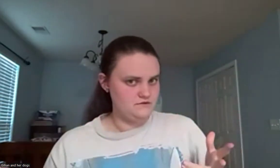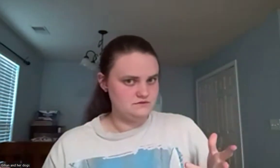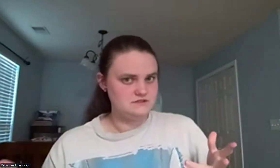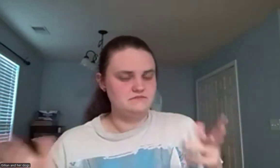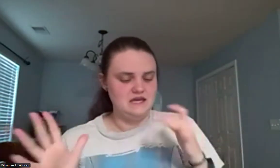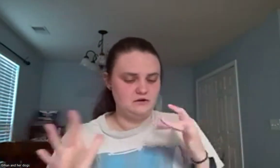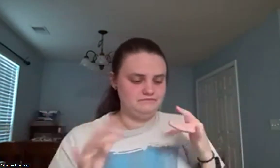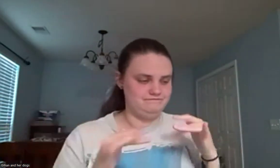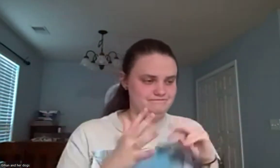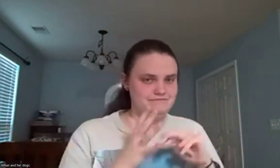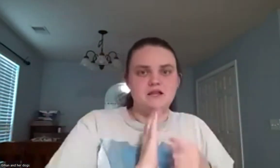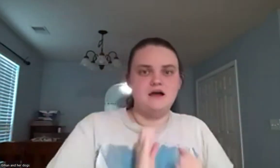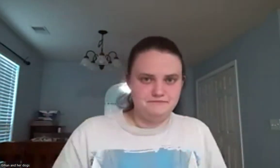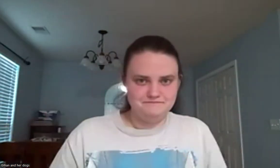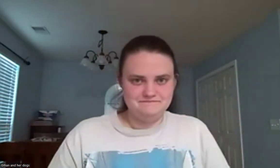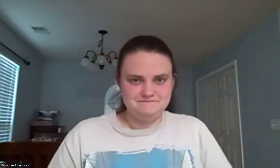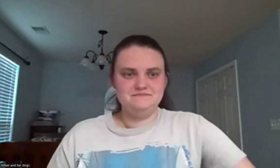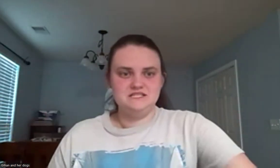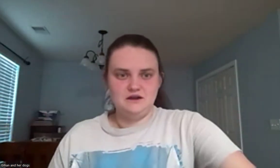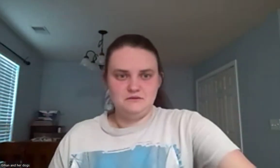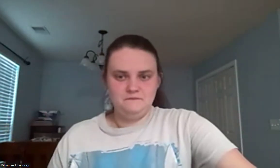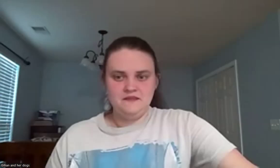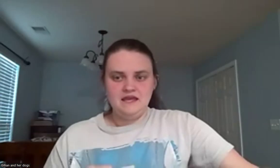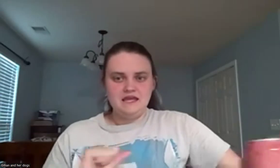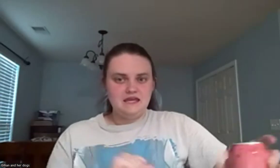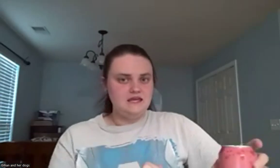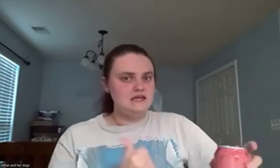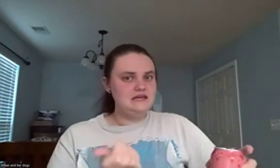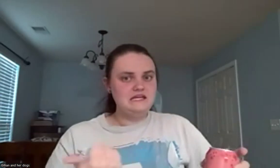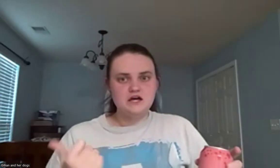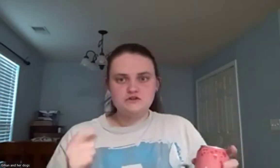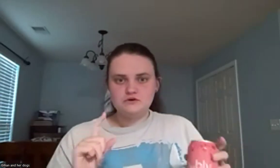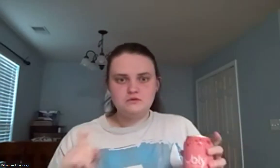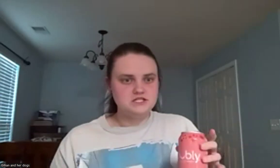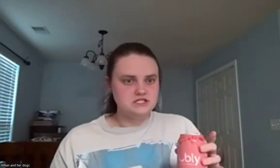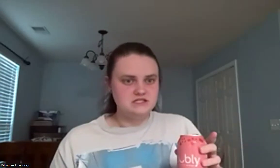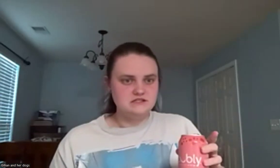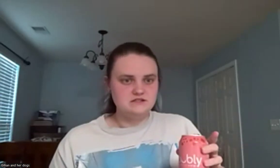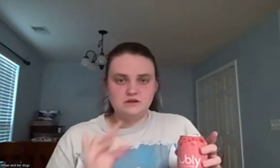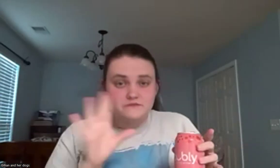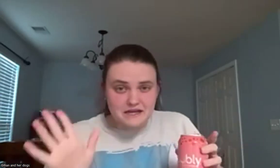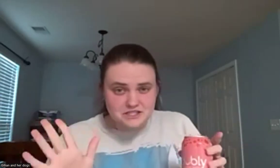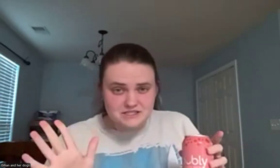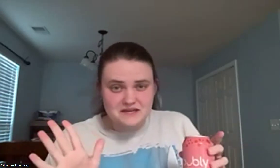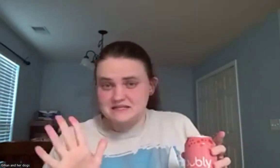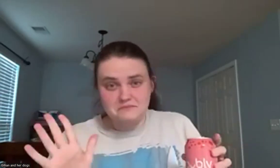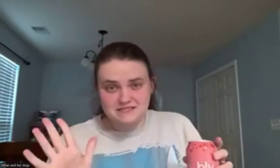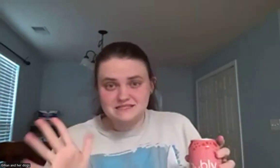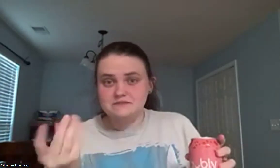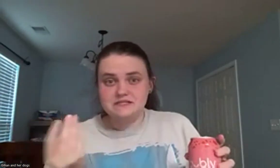those. They are implied. So, any other questions or clarifications? If that did not make sense, please let me